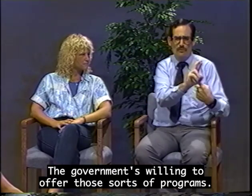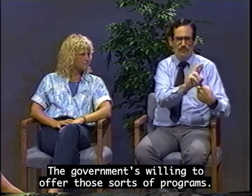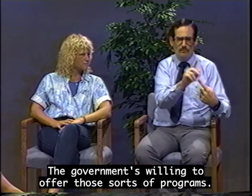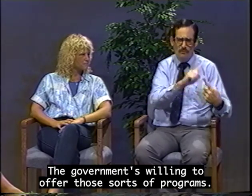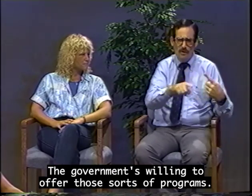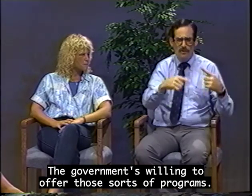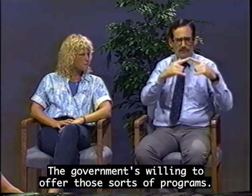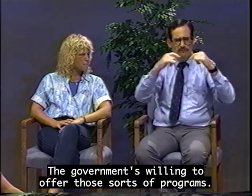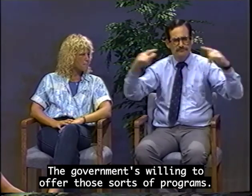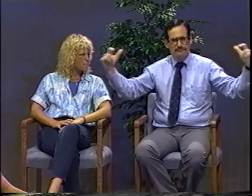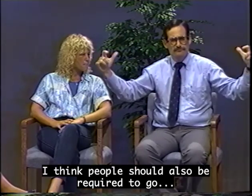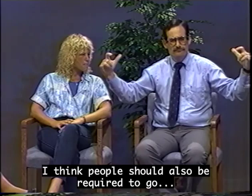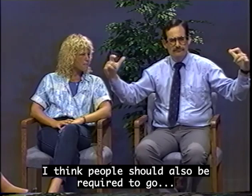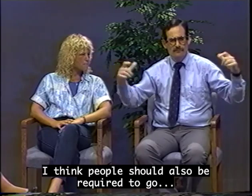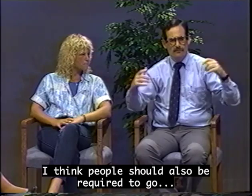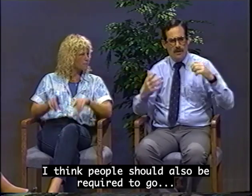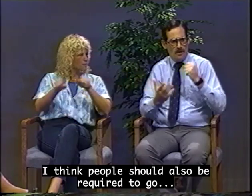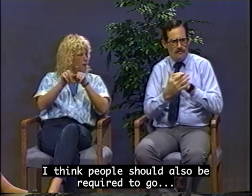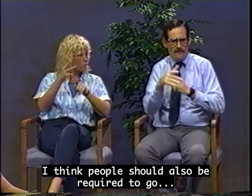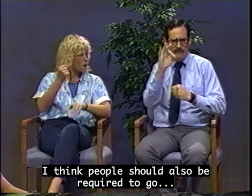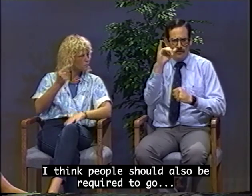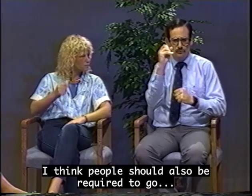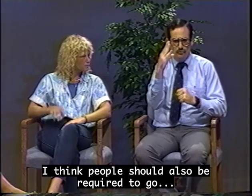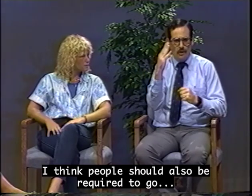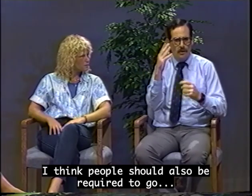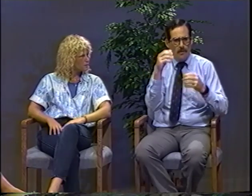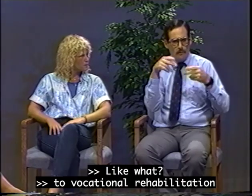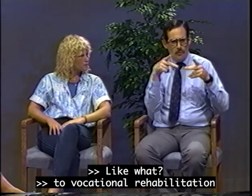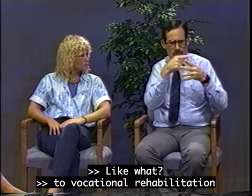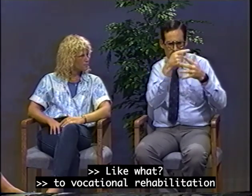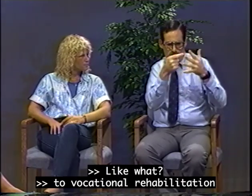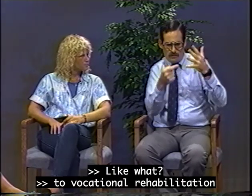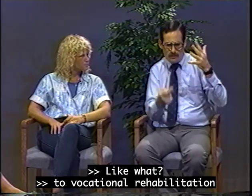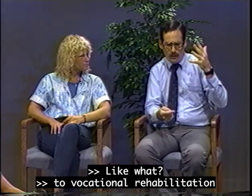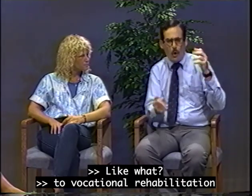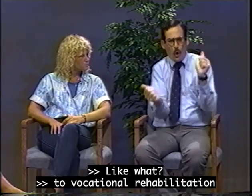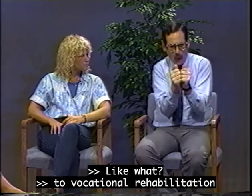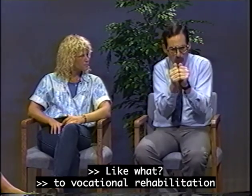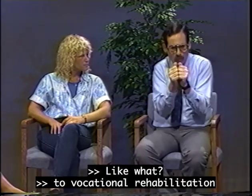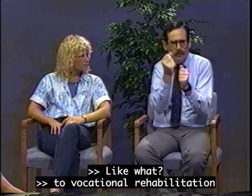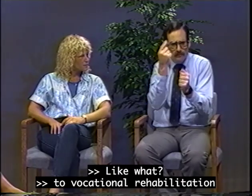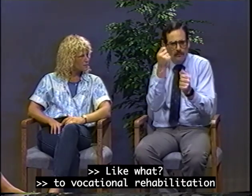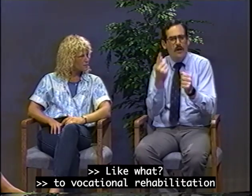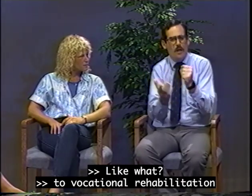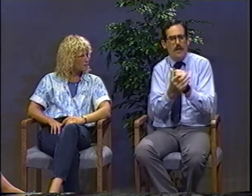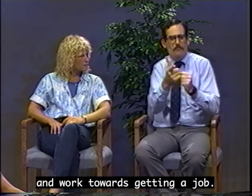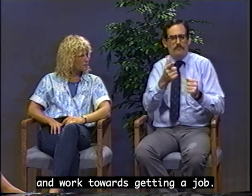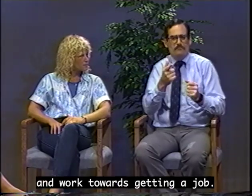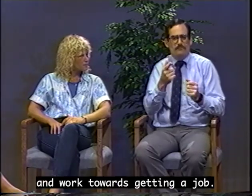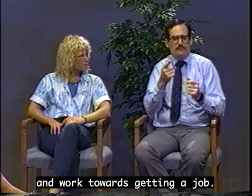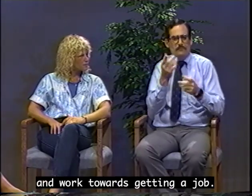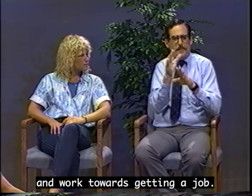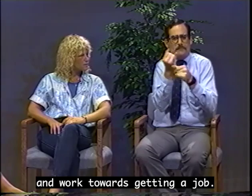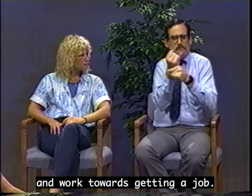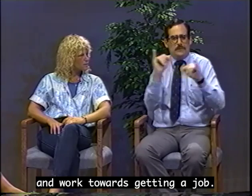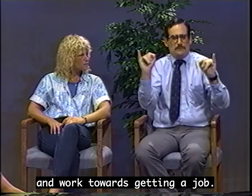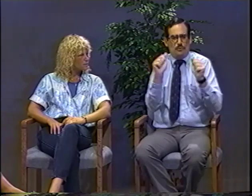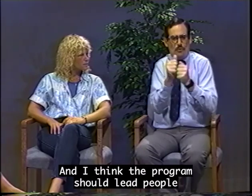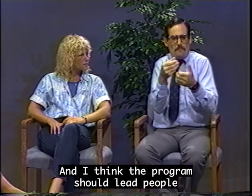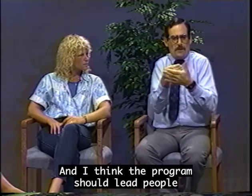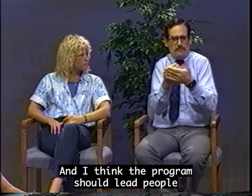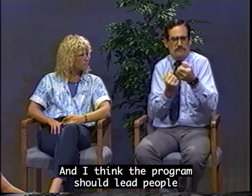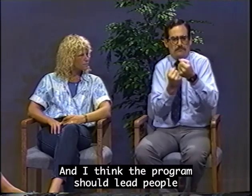offer those sorts of programs. I think people should also be required to go to vocational rehabilitation and work towards getting a